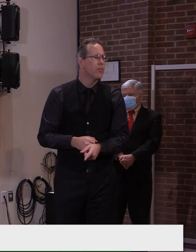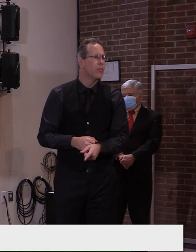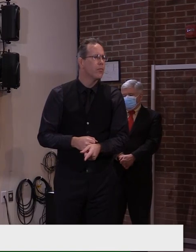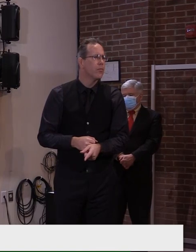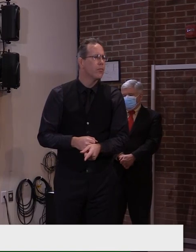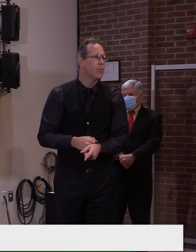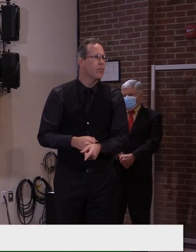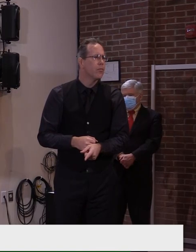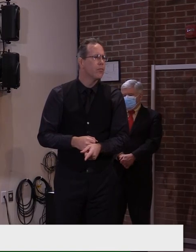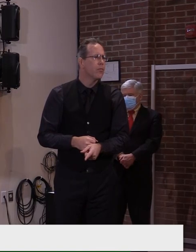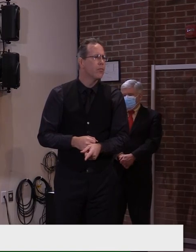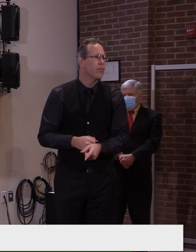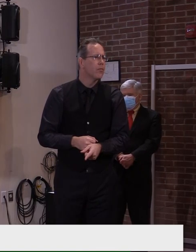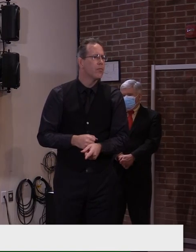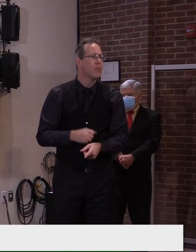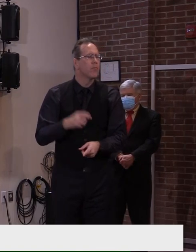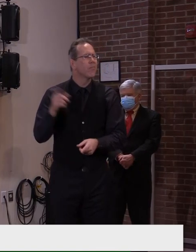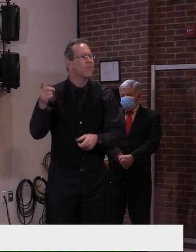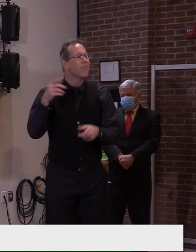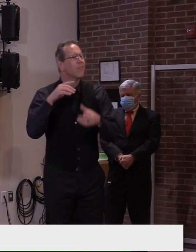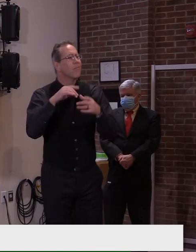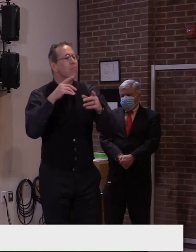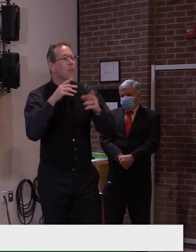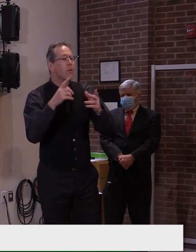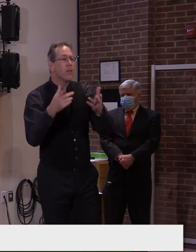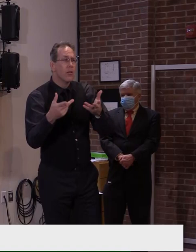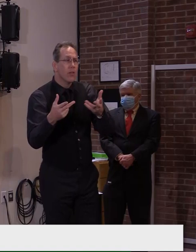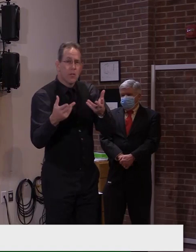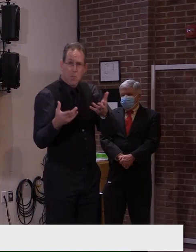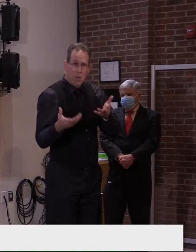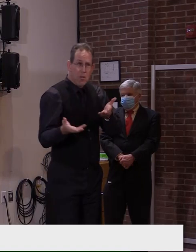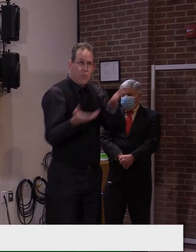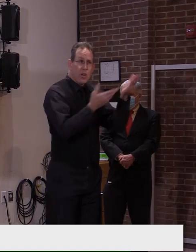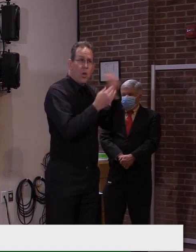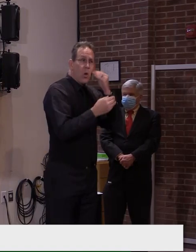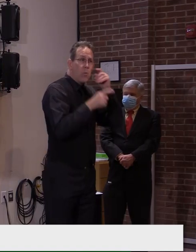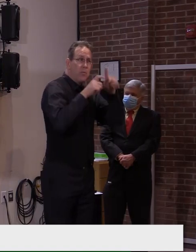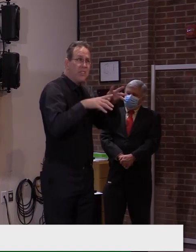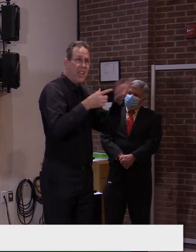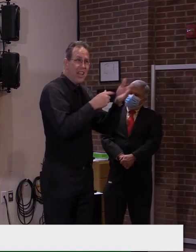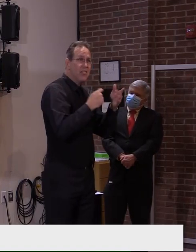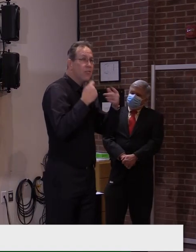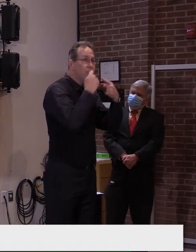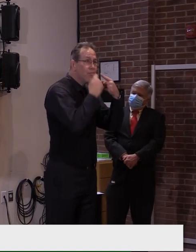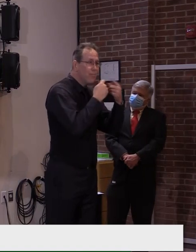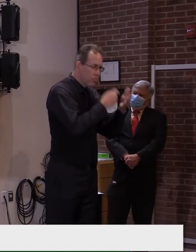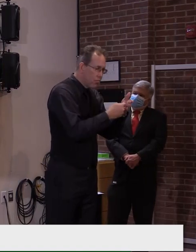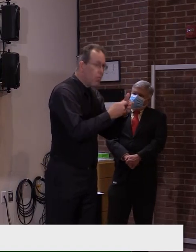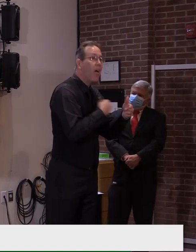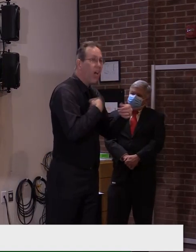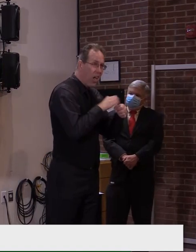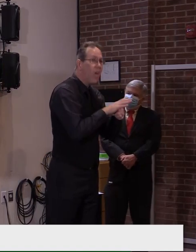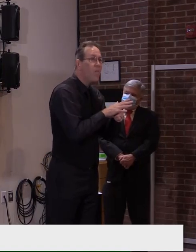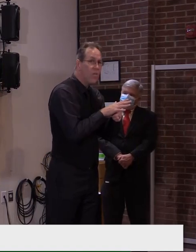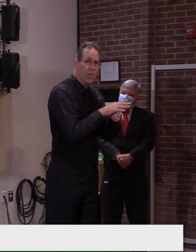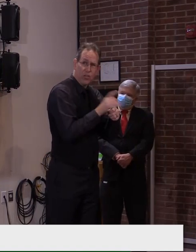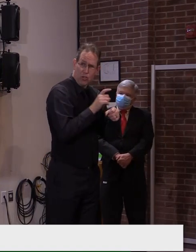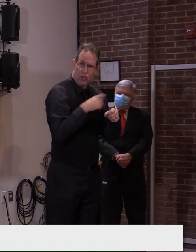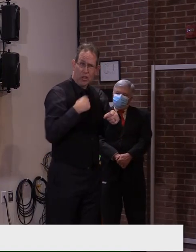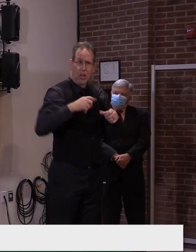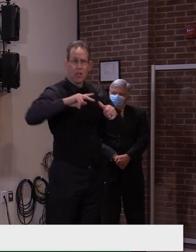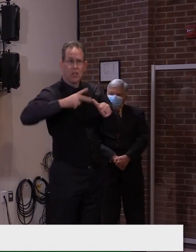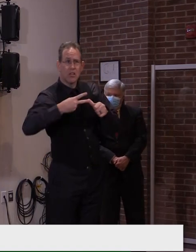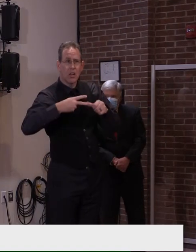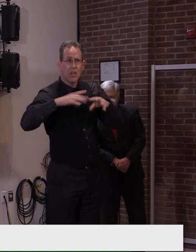or should they just take whatever steps they need to take going forward based on the result that's a positive from the home test? They should accept the